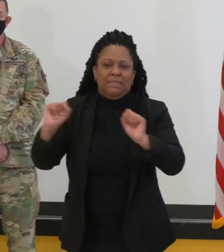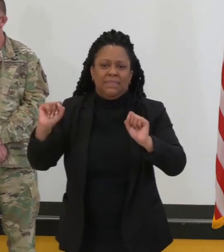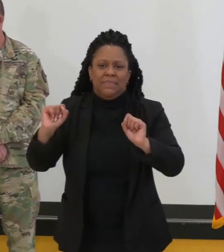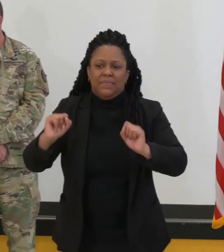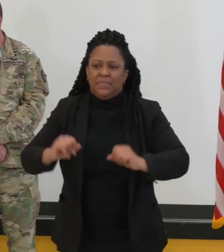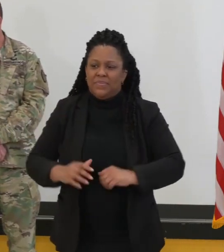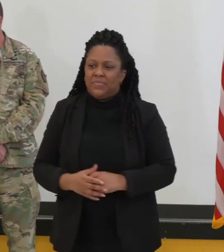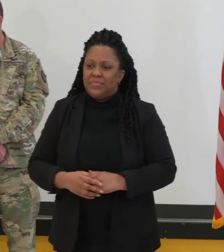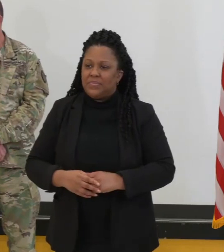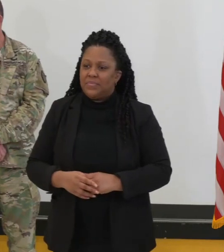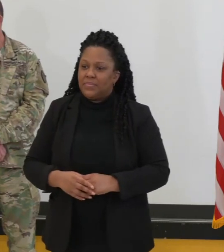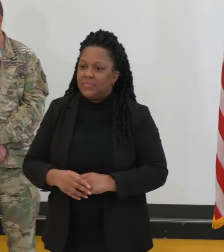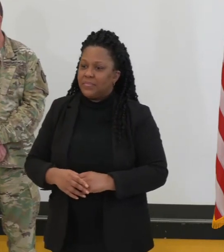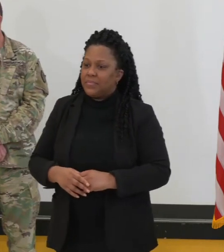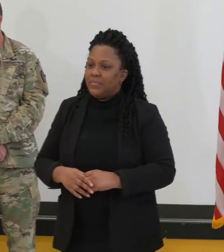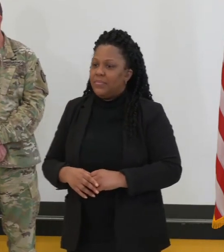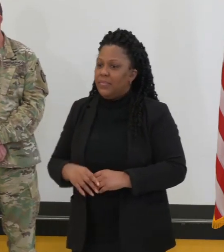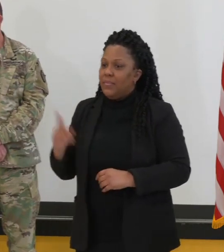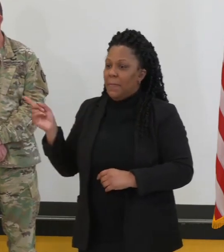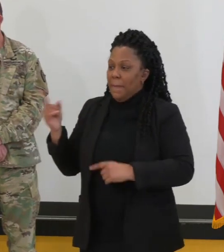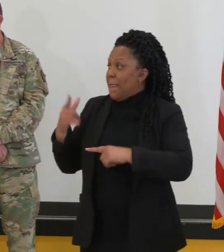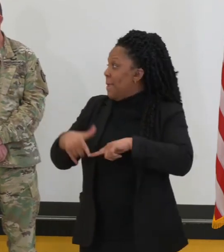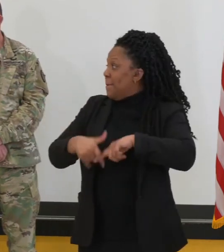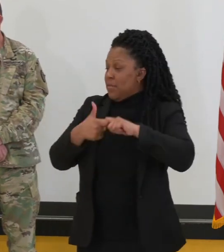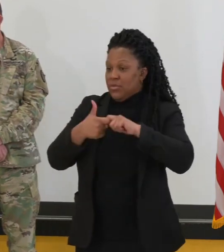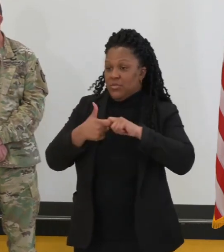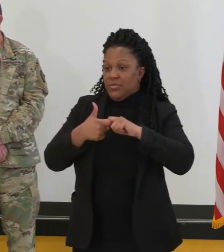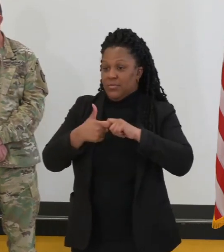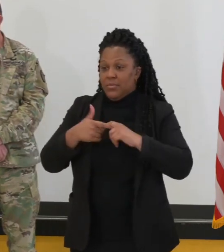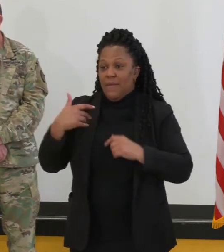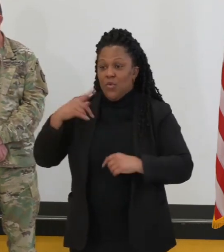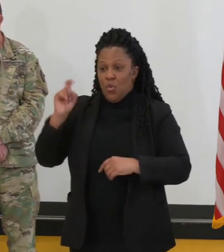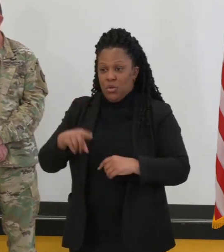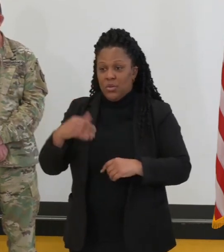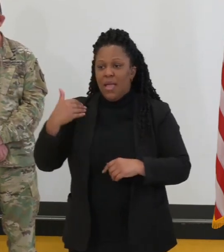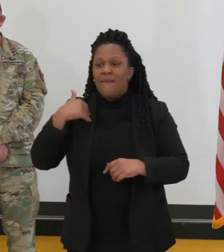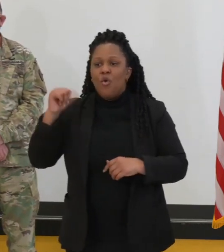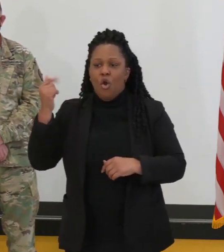You can hold your question for just a moment. We have a couple of speakers to provide some additional